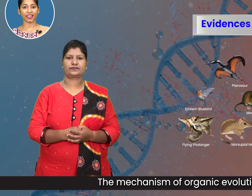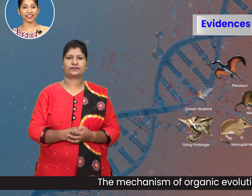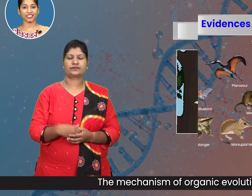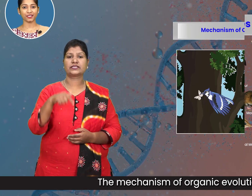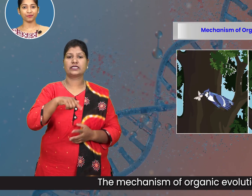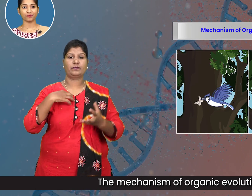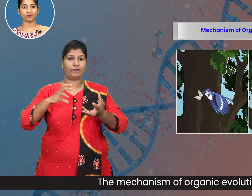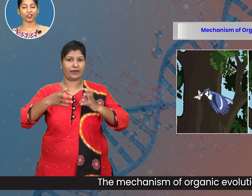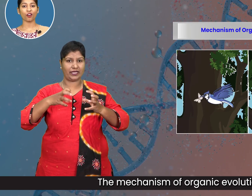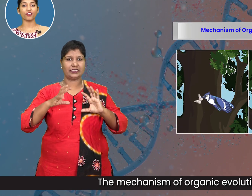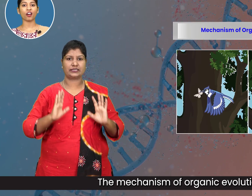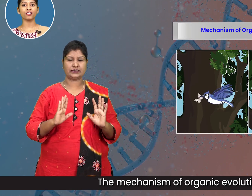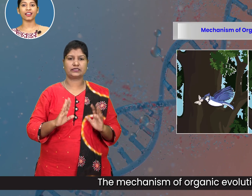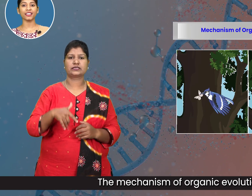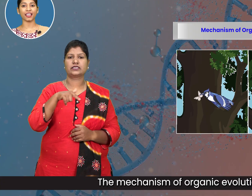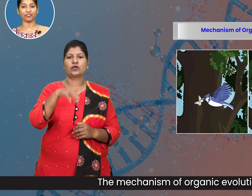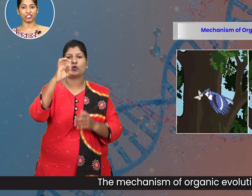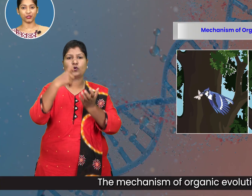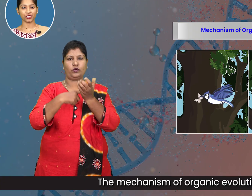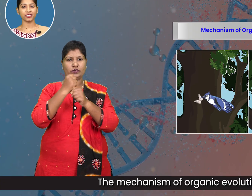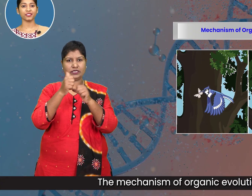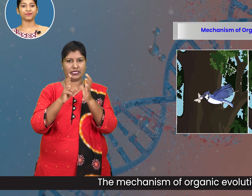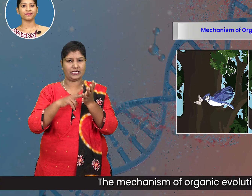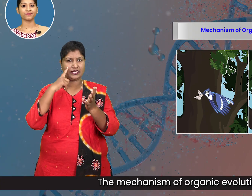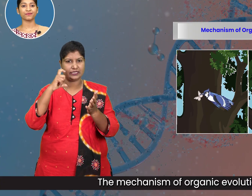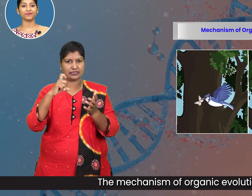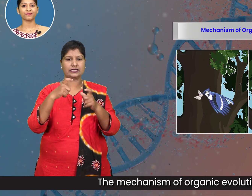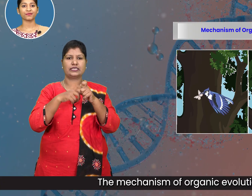The mechanism of organic evolution